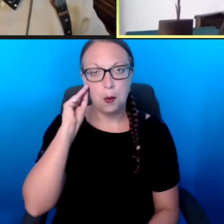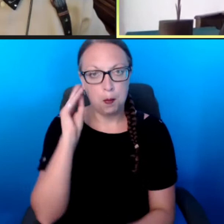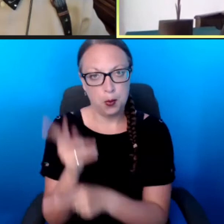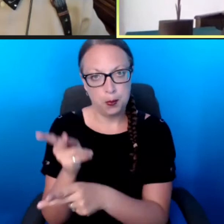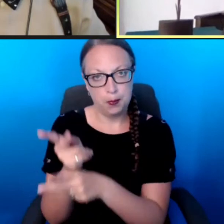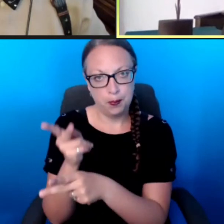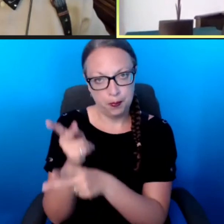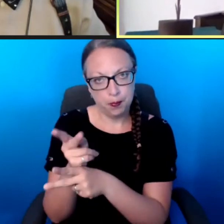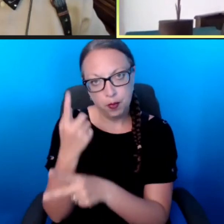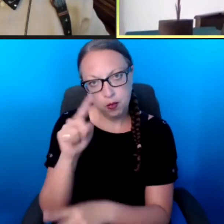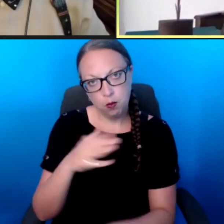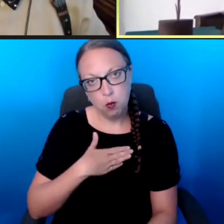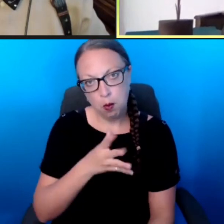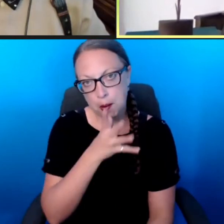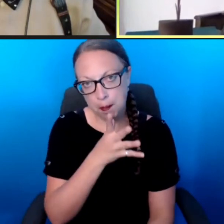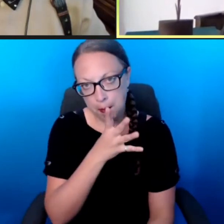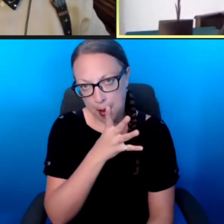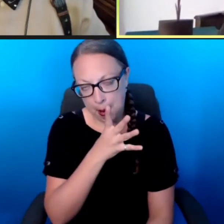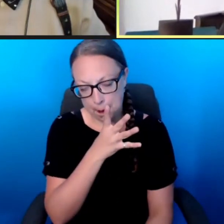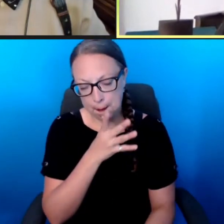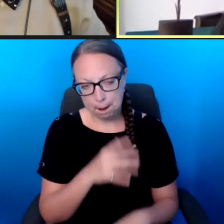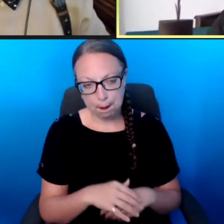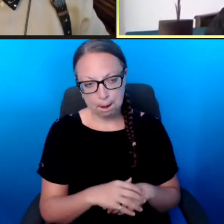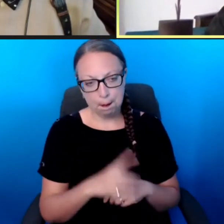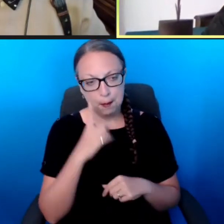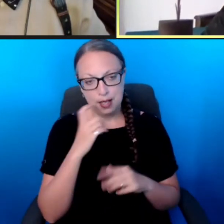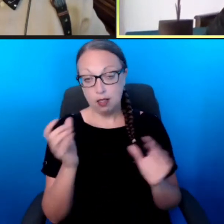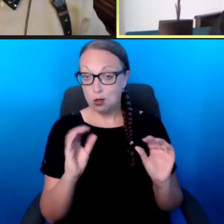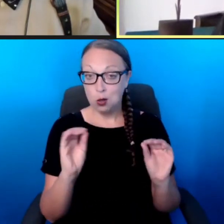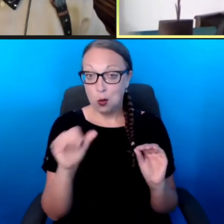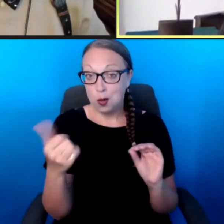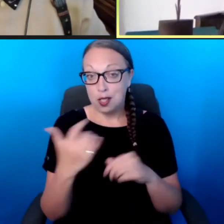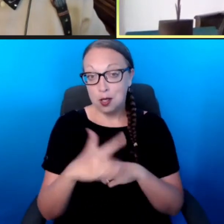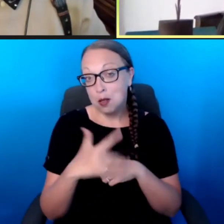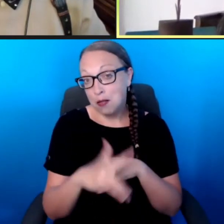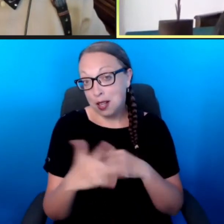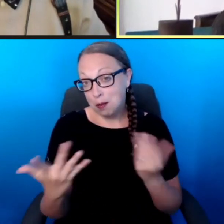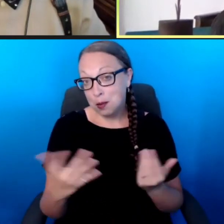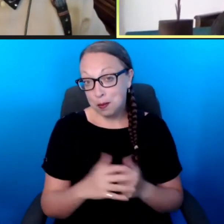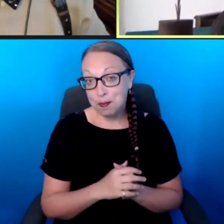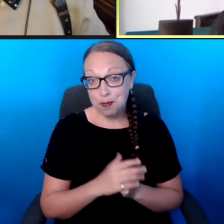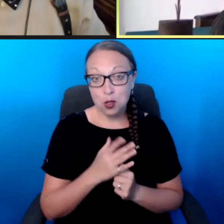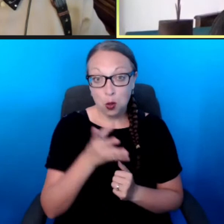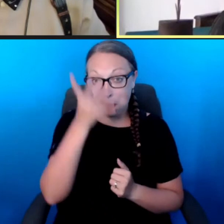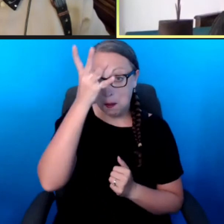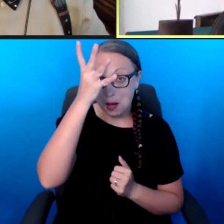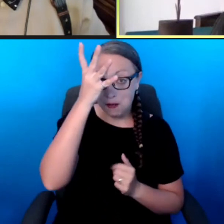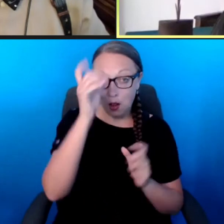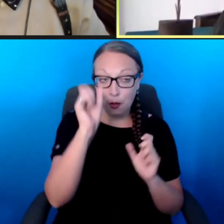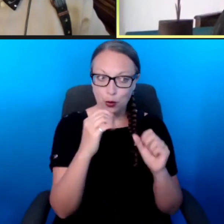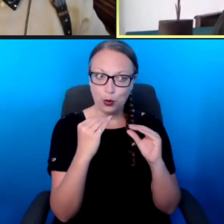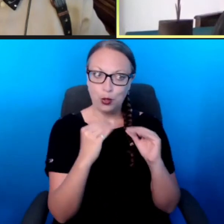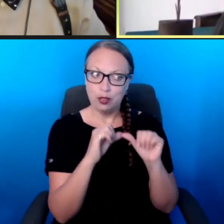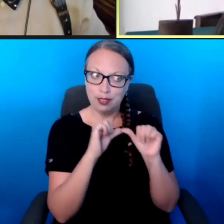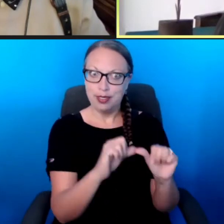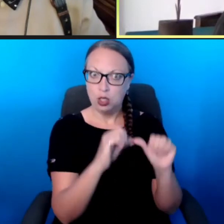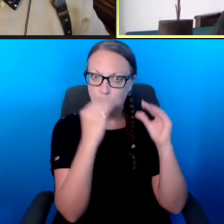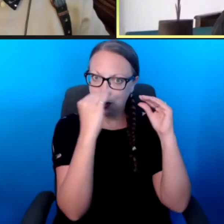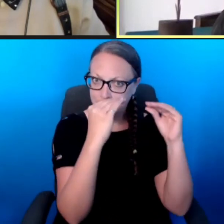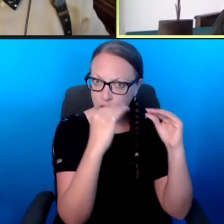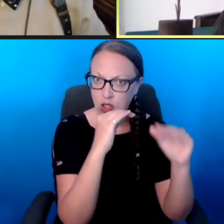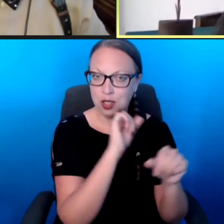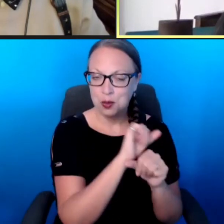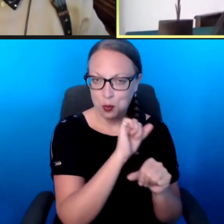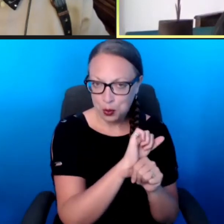caregive since nobody else was available. So my father could continue working. And I also